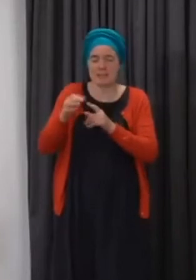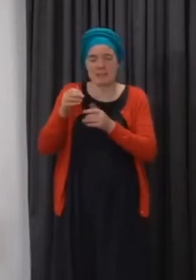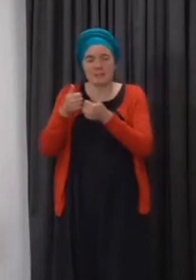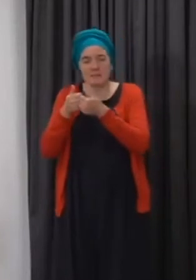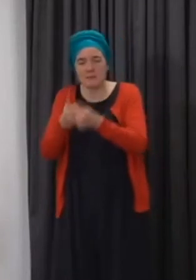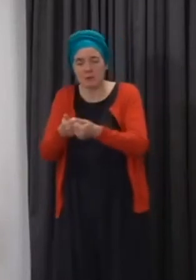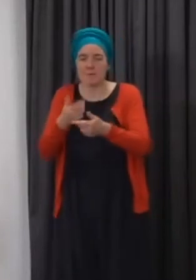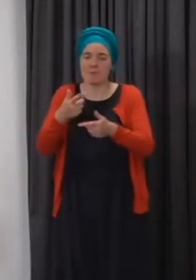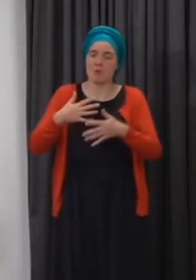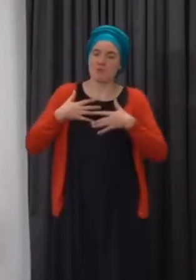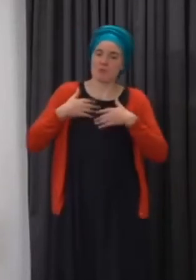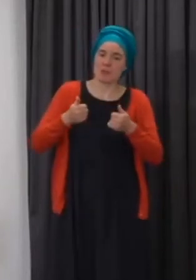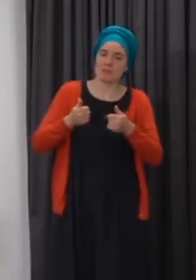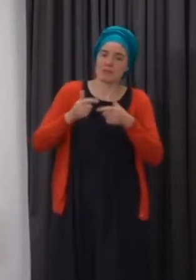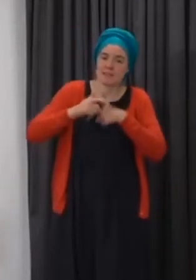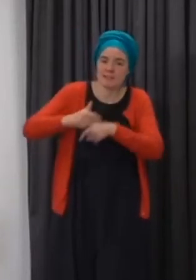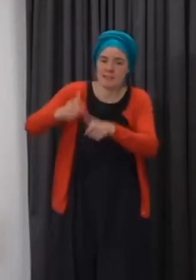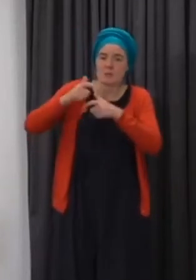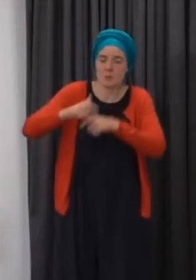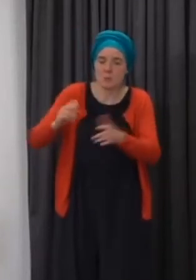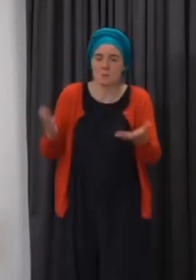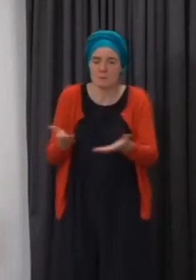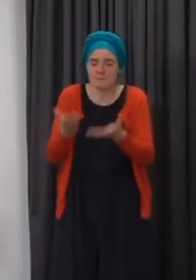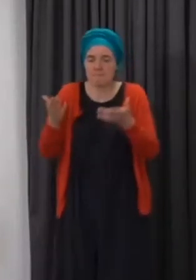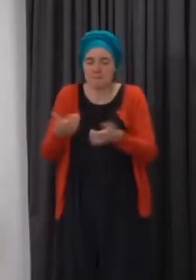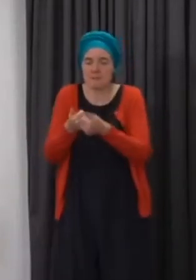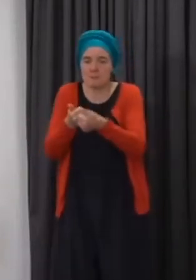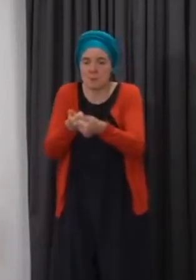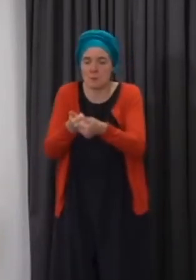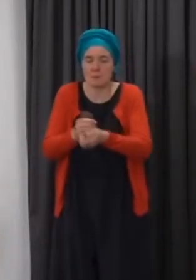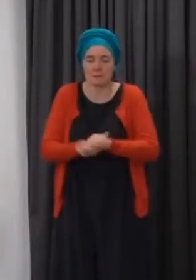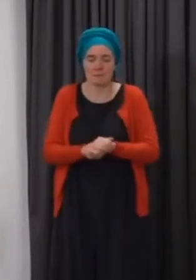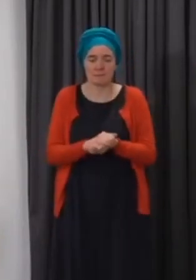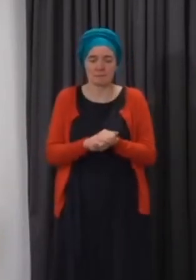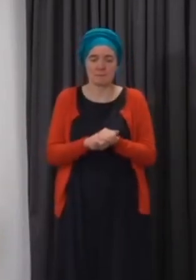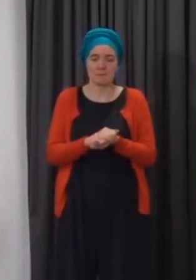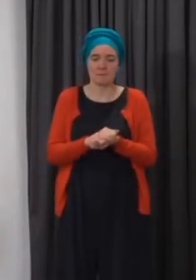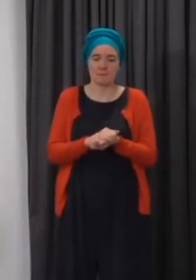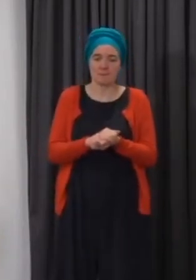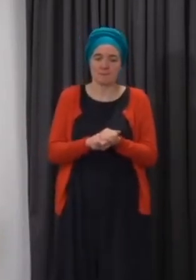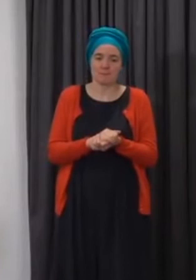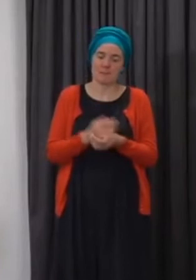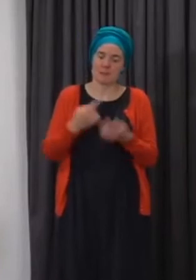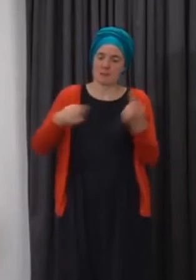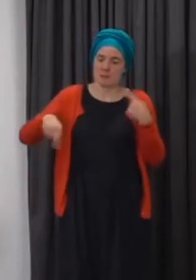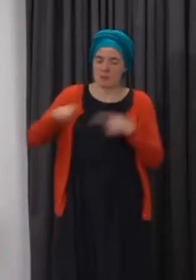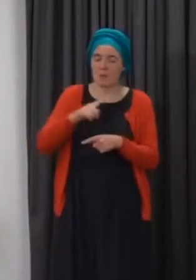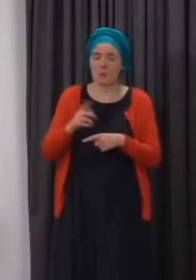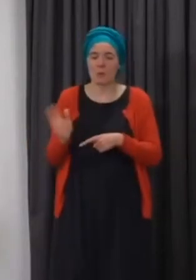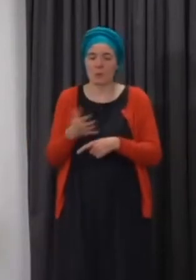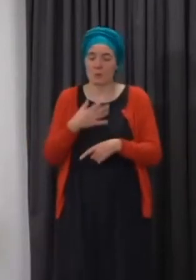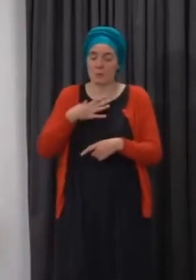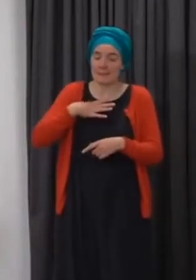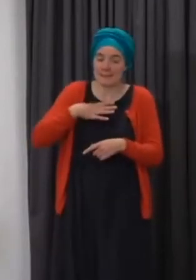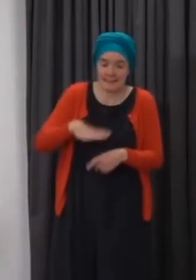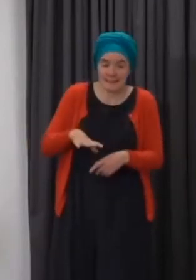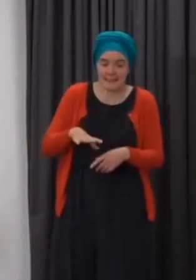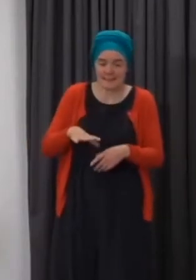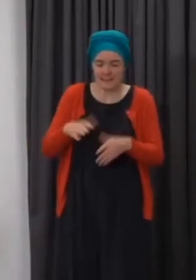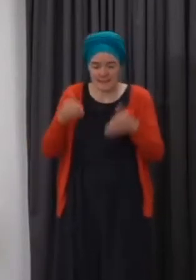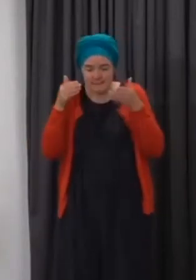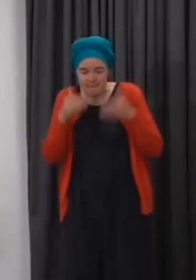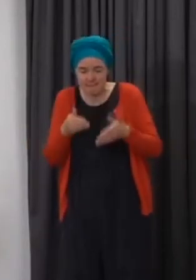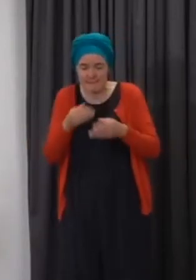To date, we've been able to accommodate everyone who needs critical care. Working with clinical teams, we developed plans to triple our